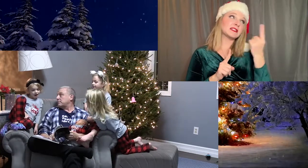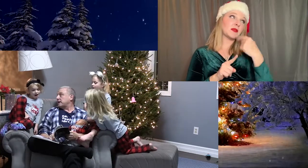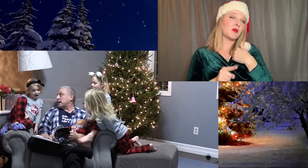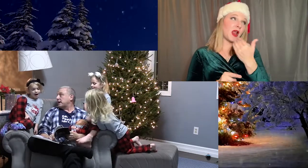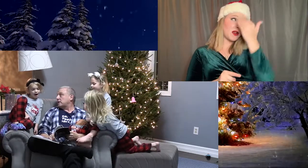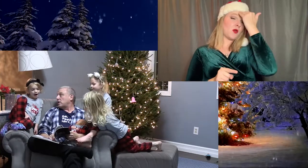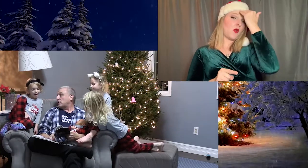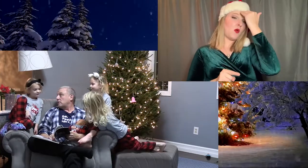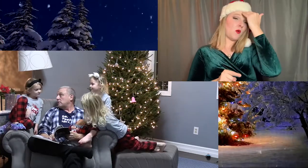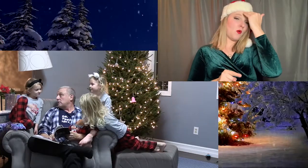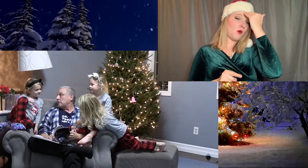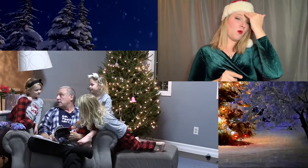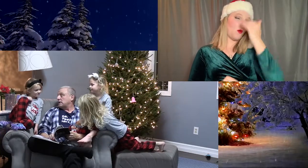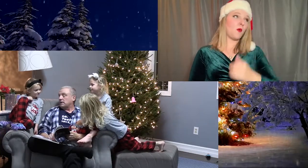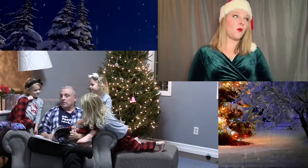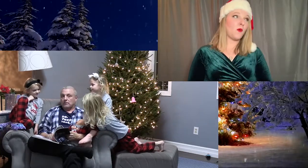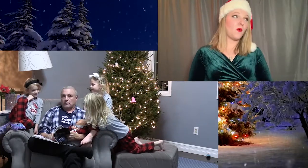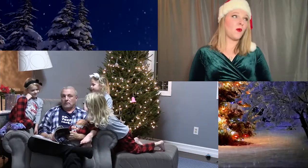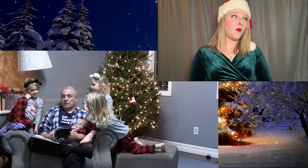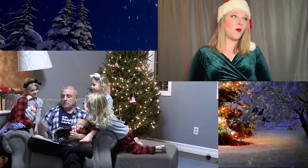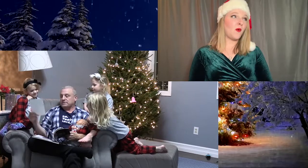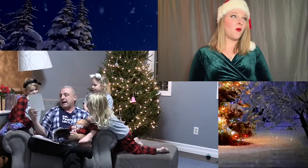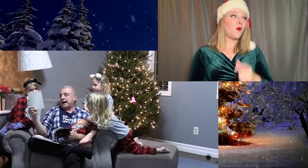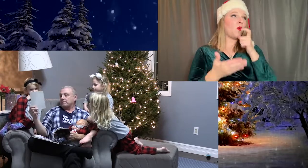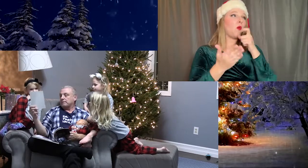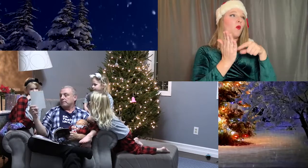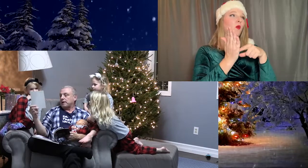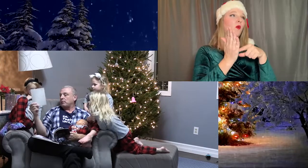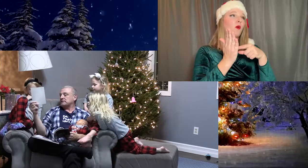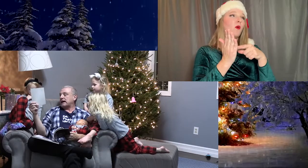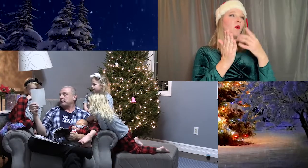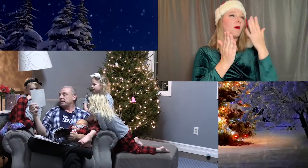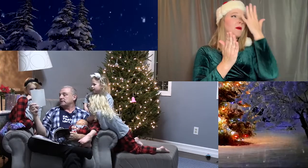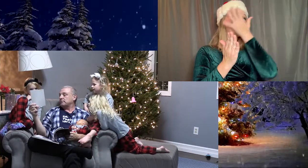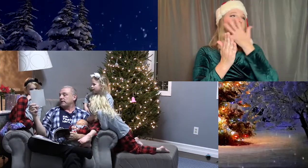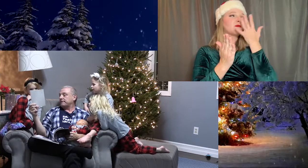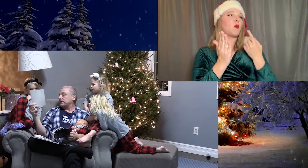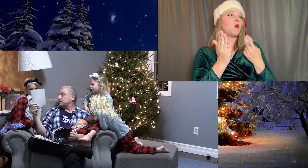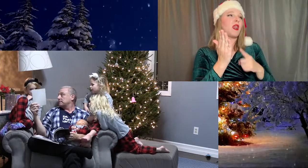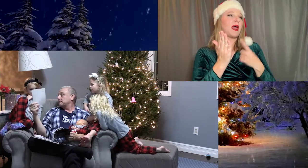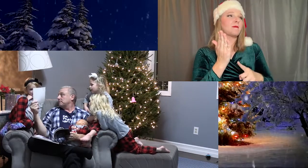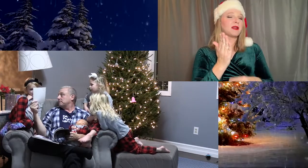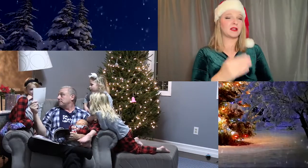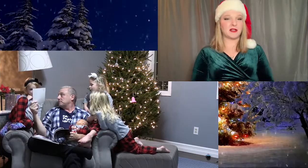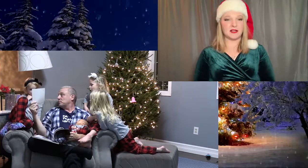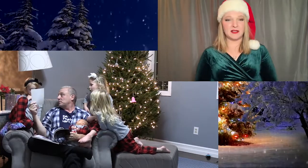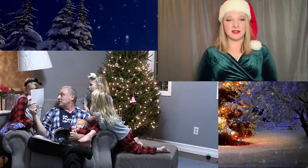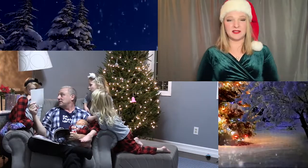just like somebody I know, who's that? And what's happening to my face?